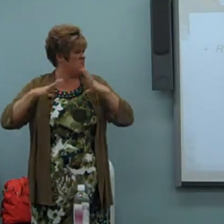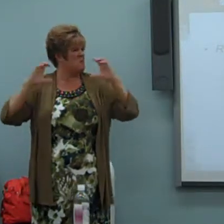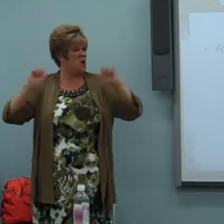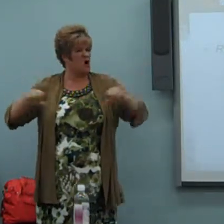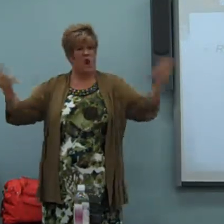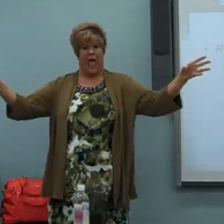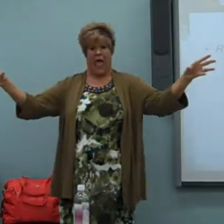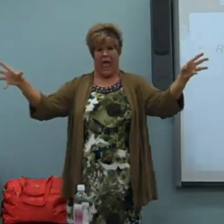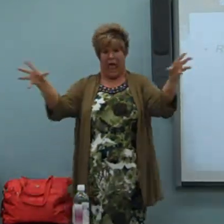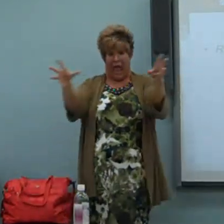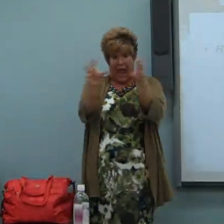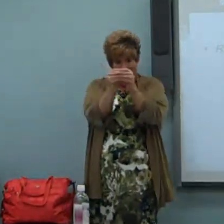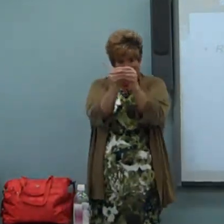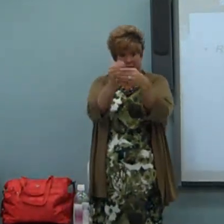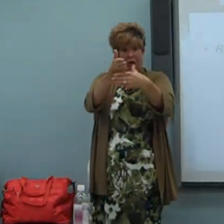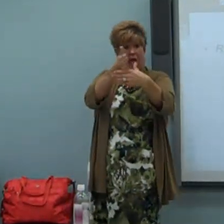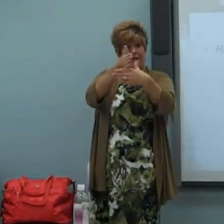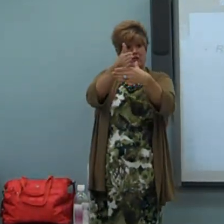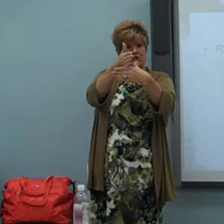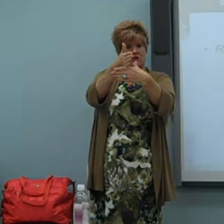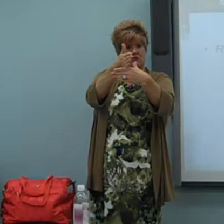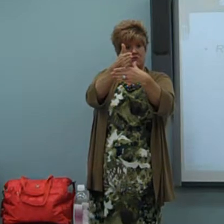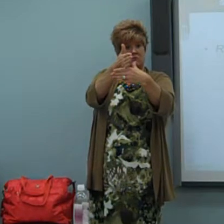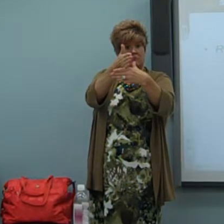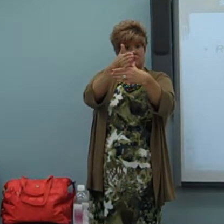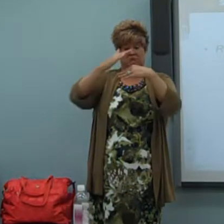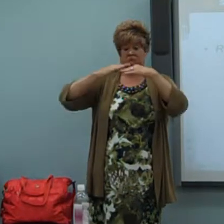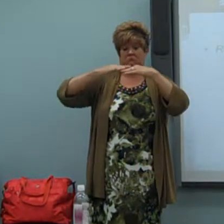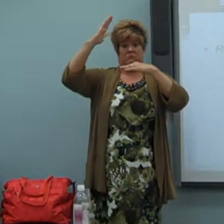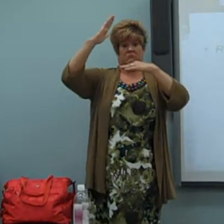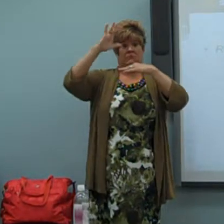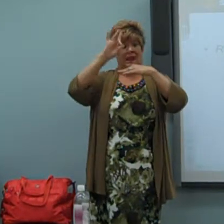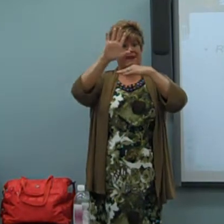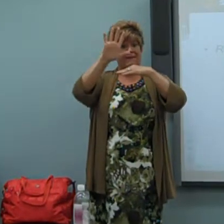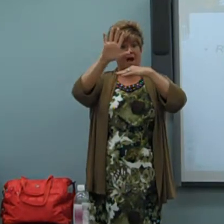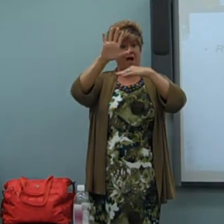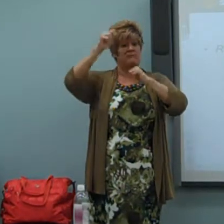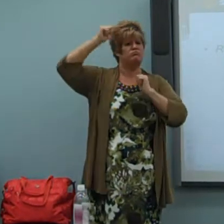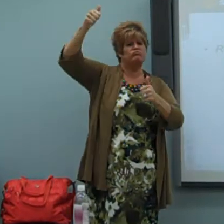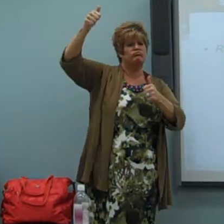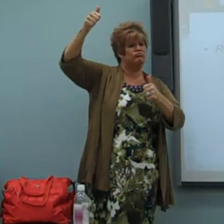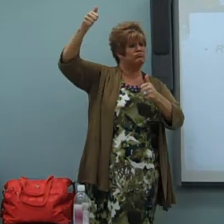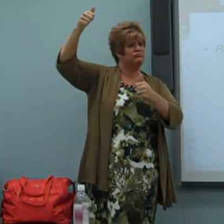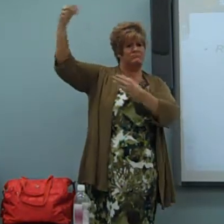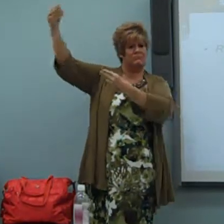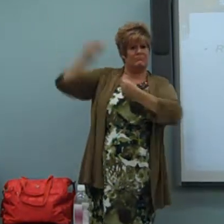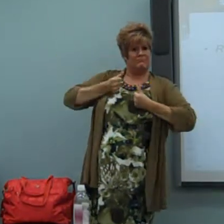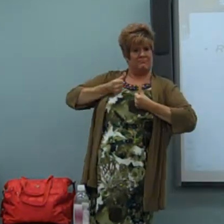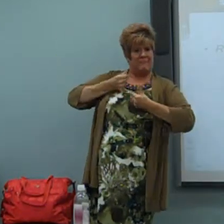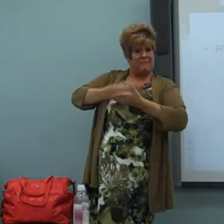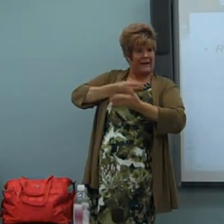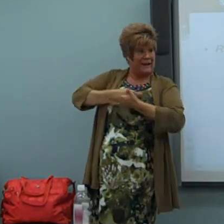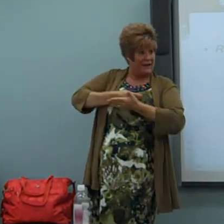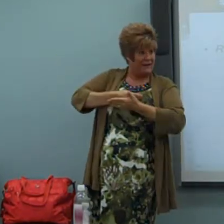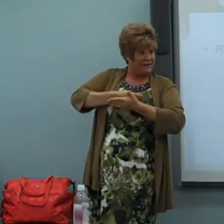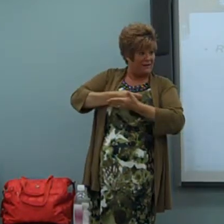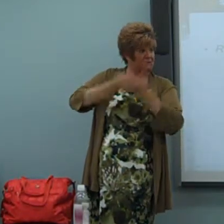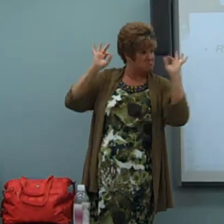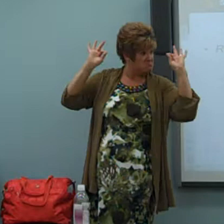bit under 85%, but that's fine. When you add everything together, the average matches up, and we're over that 85%. So yeah, good us.